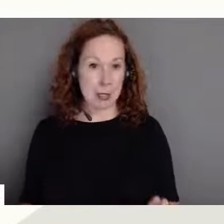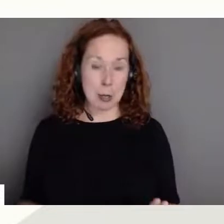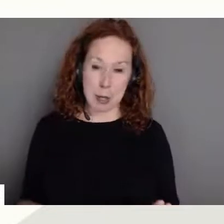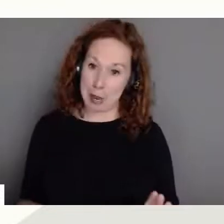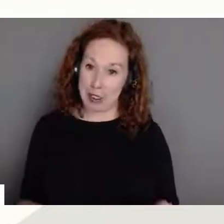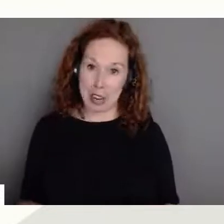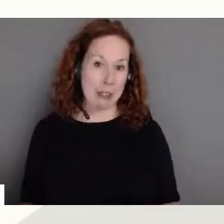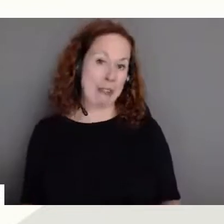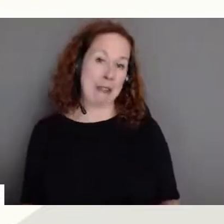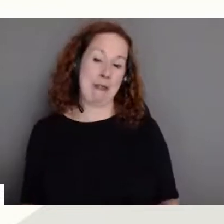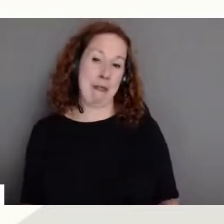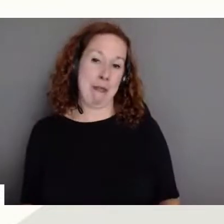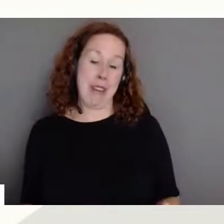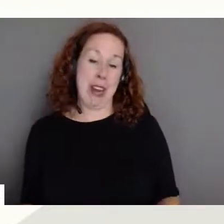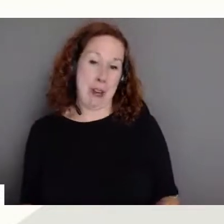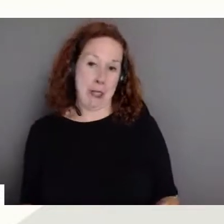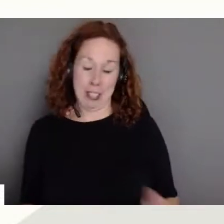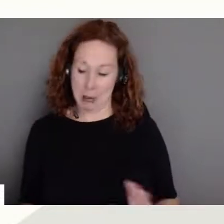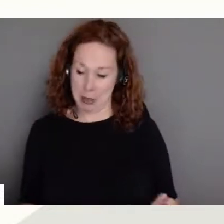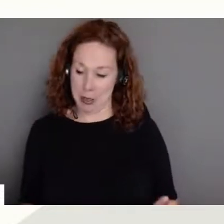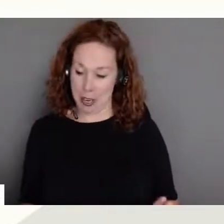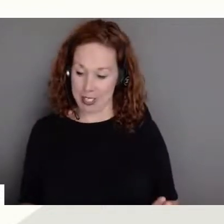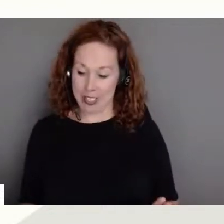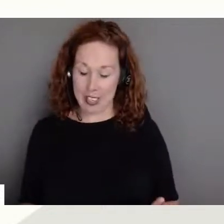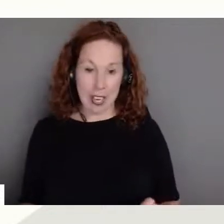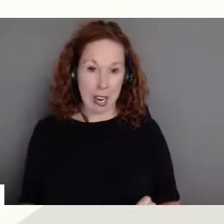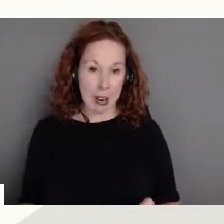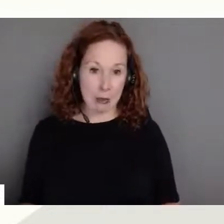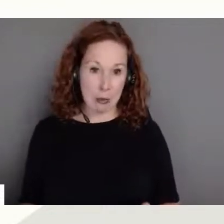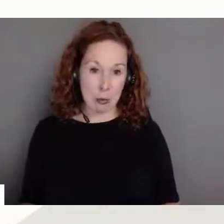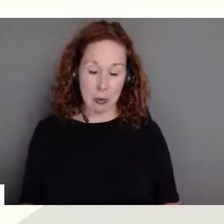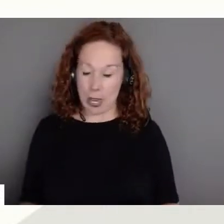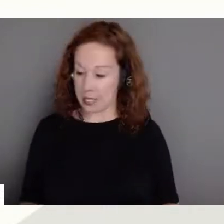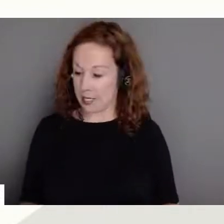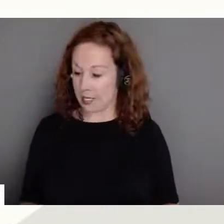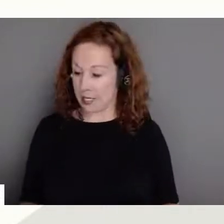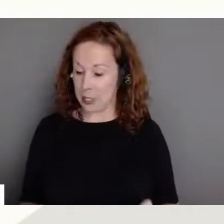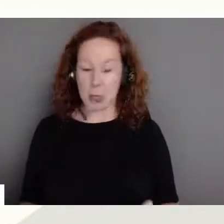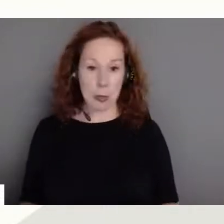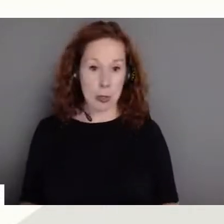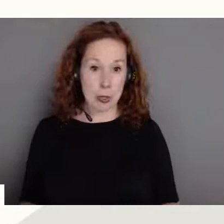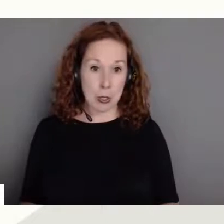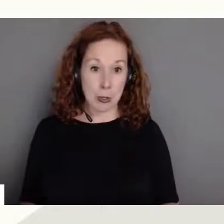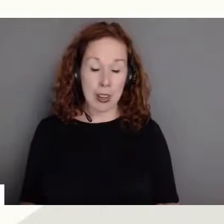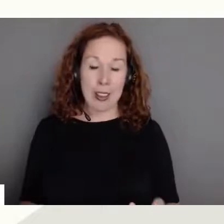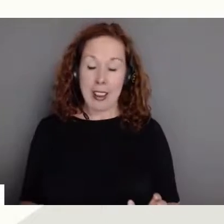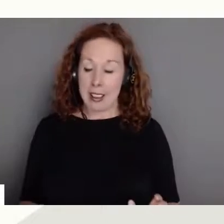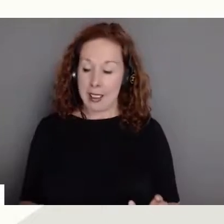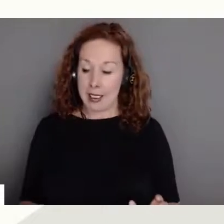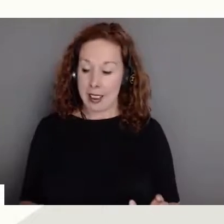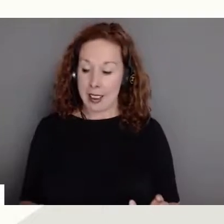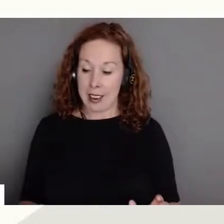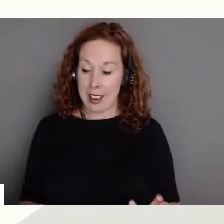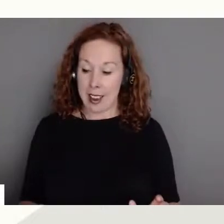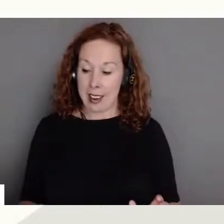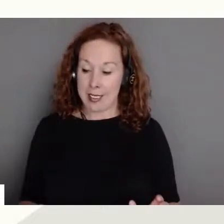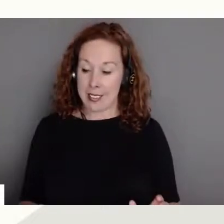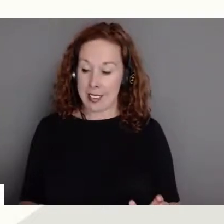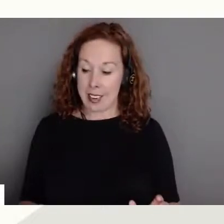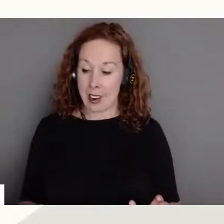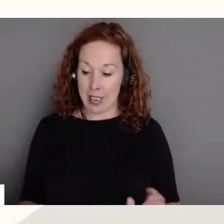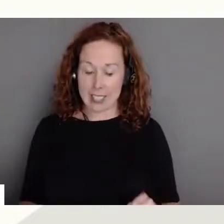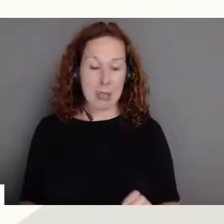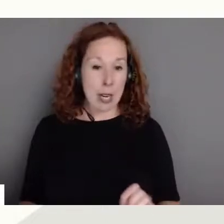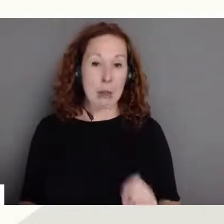best description I've ever come across Yeah, of what interpreters do.